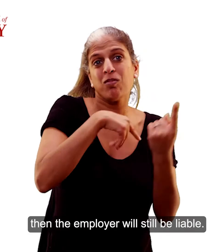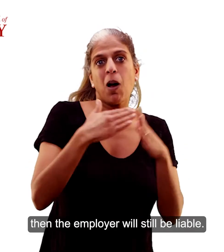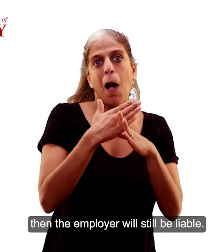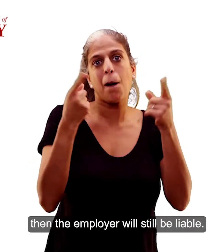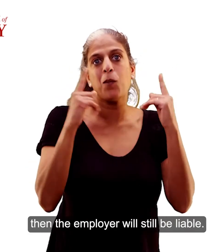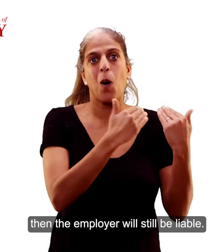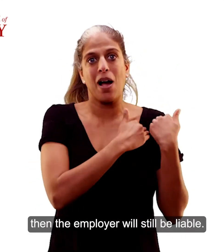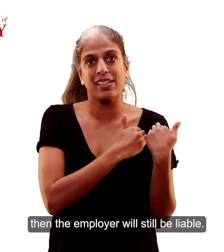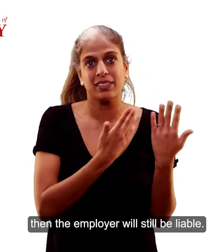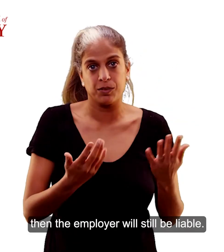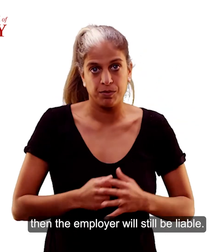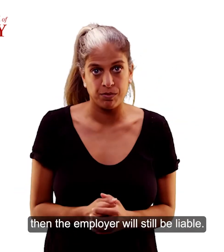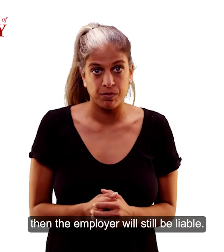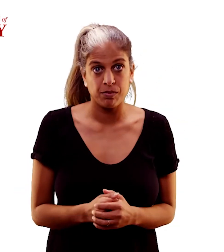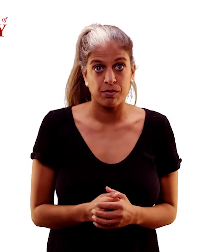the employer will still be liable.